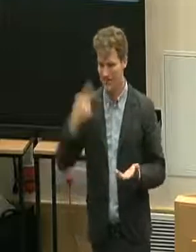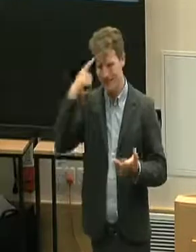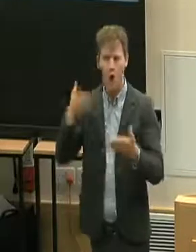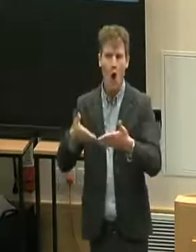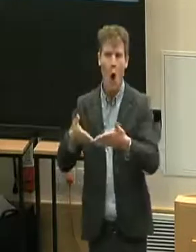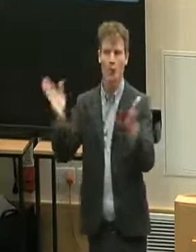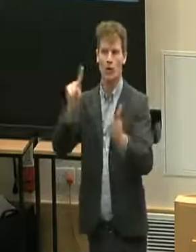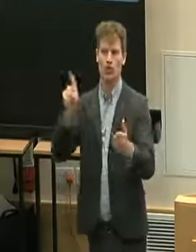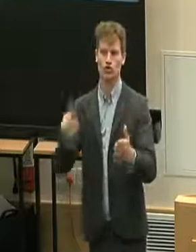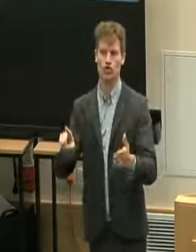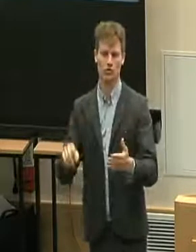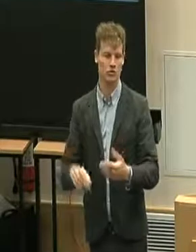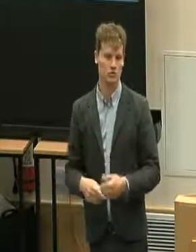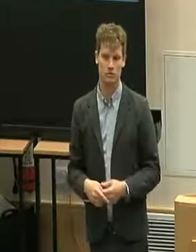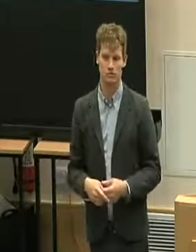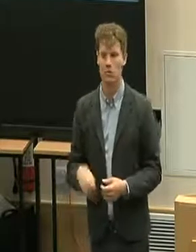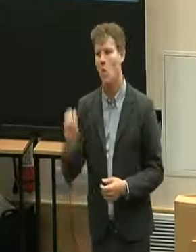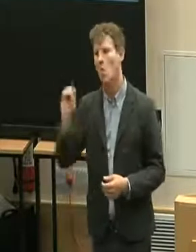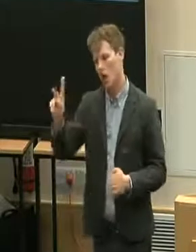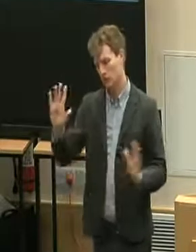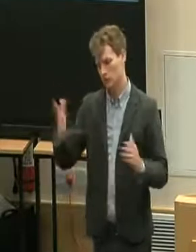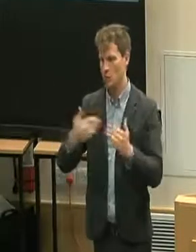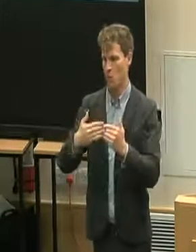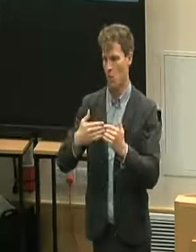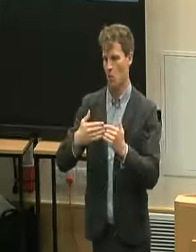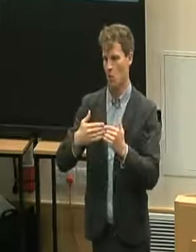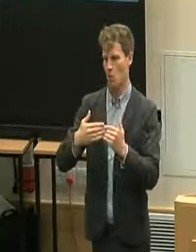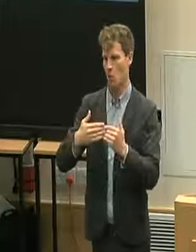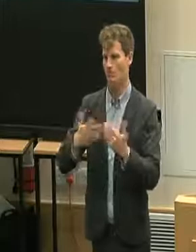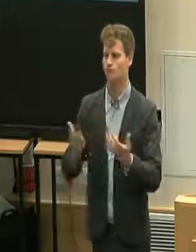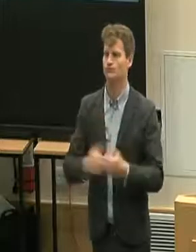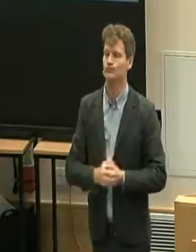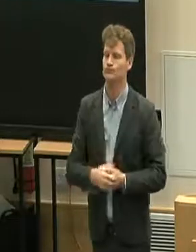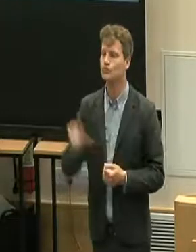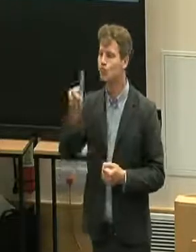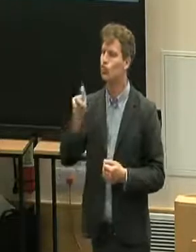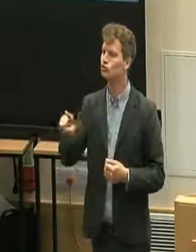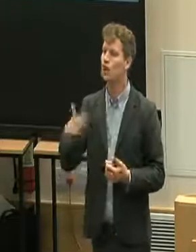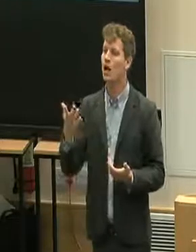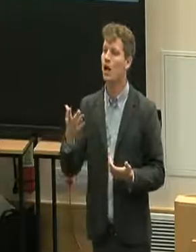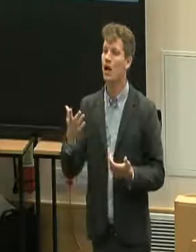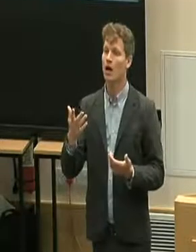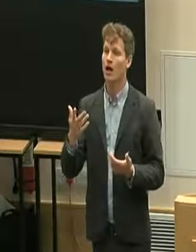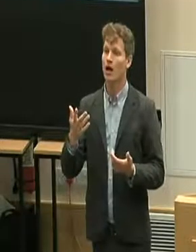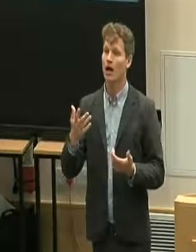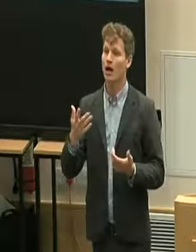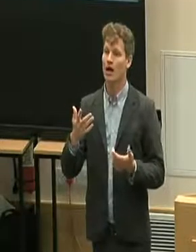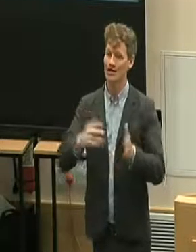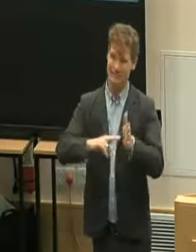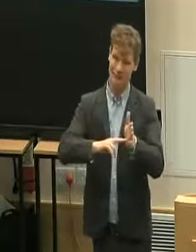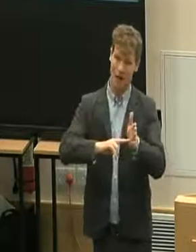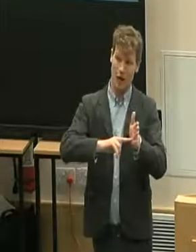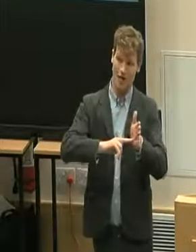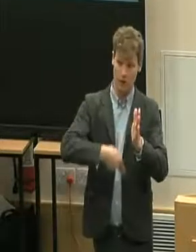put it in concrete terms, is it a violation of the human rights of people with disabilities to